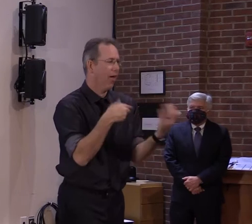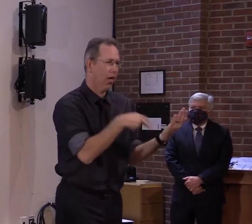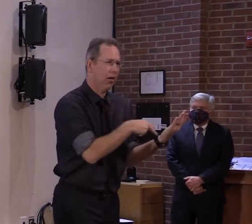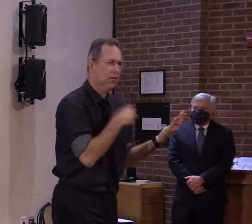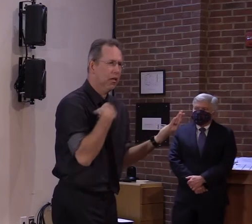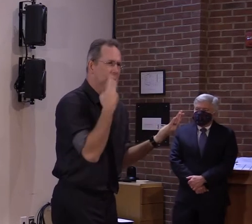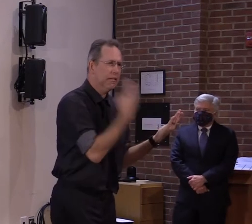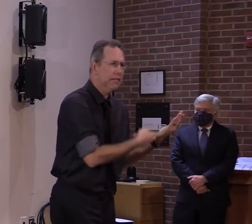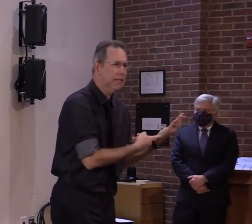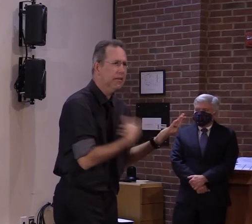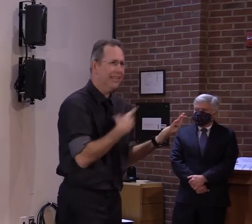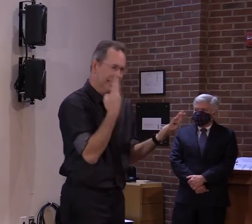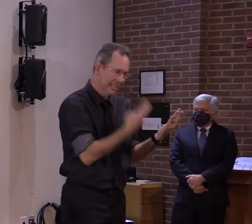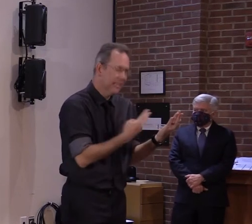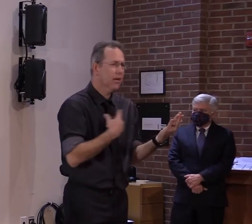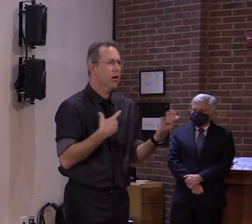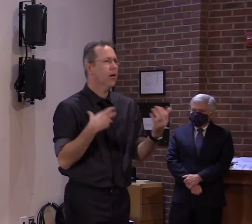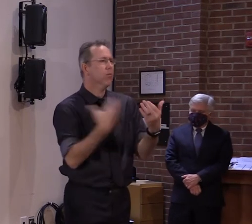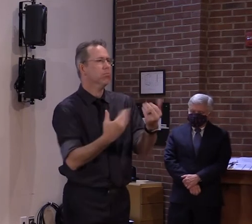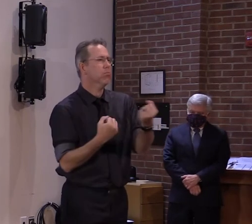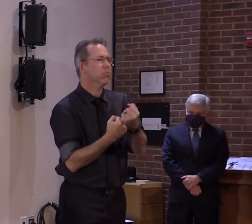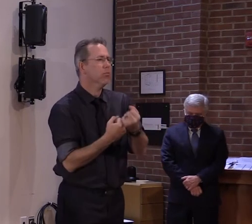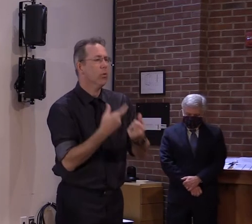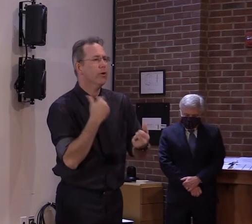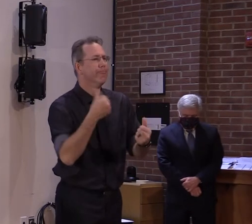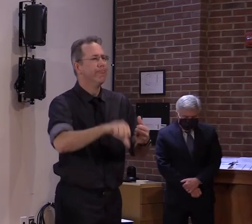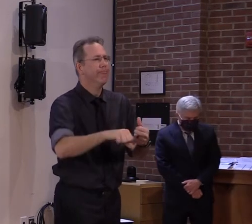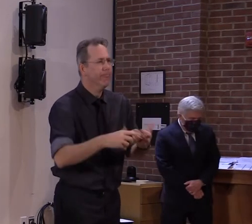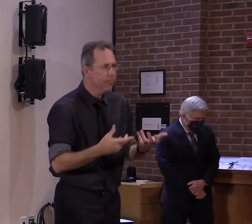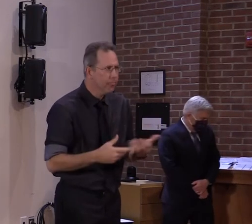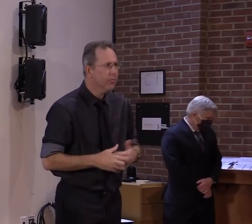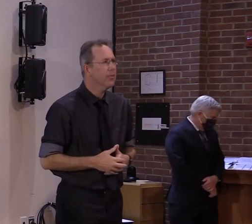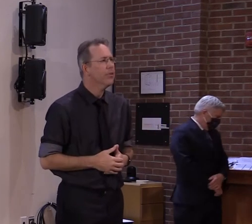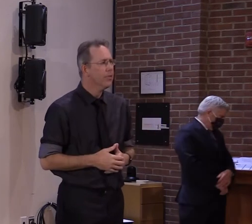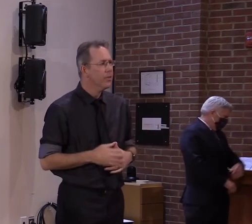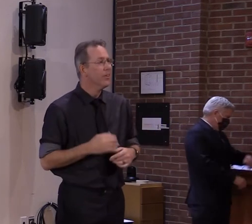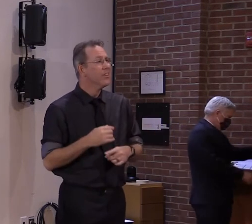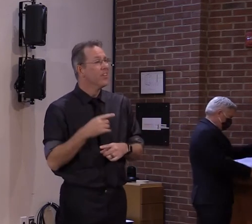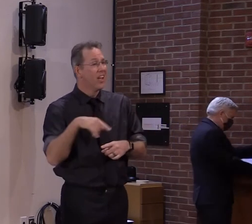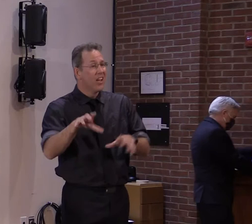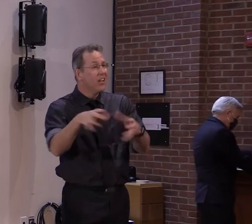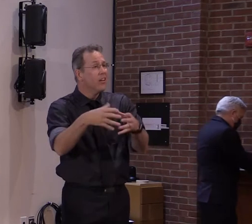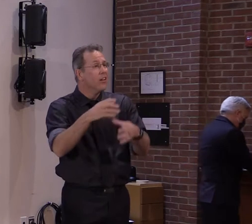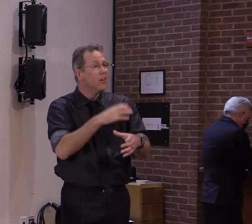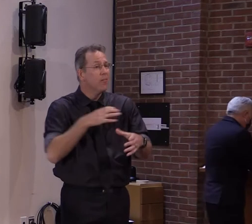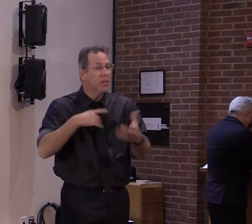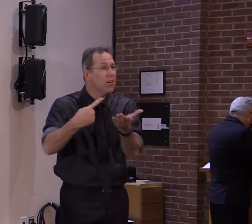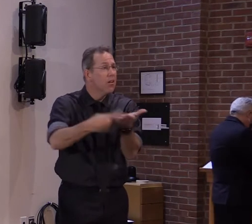we'll learn as they go through some of the debate and some of